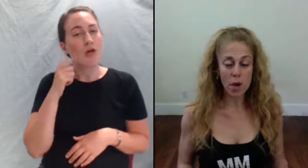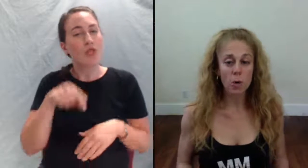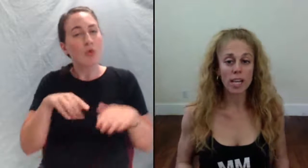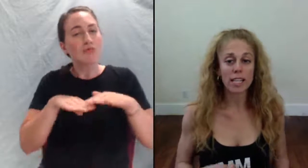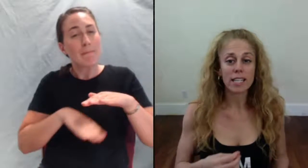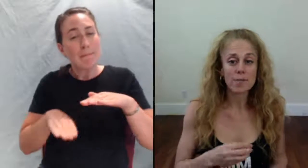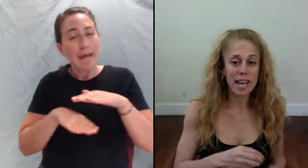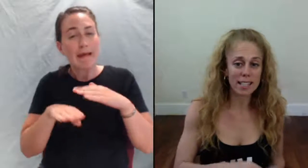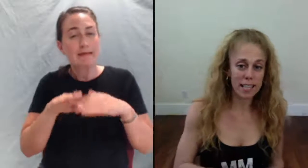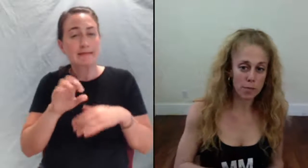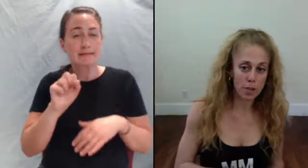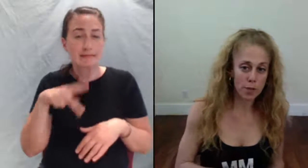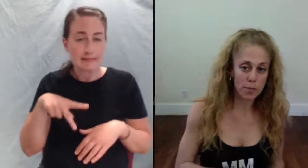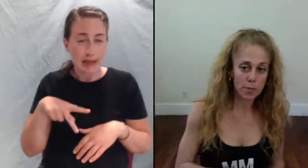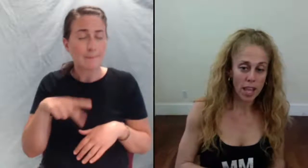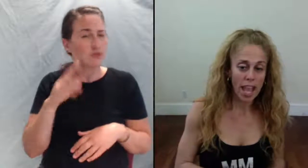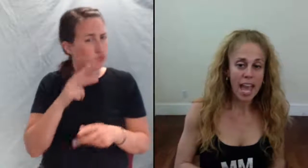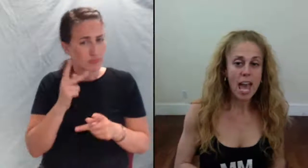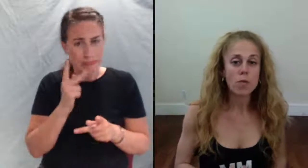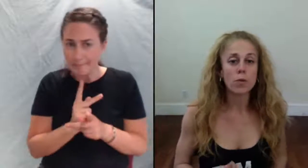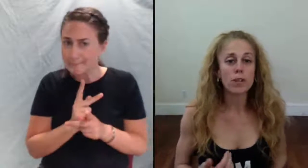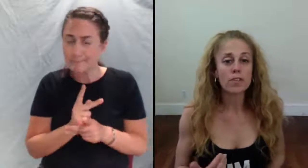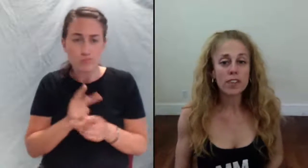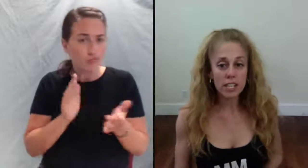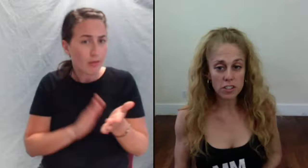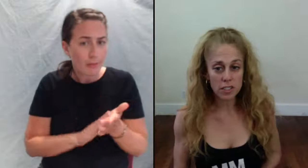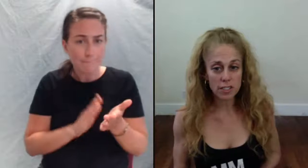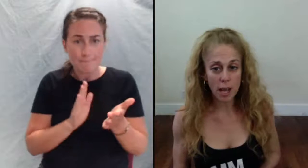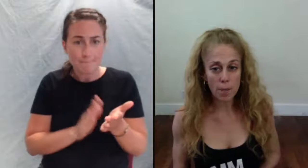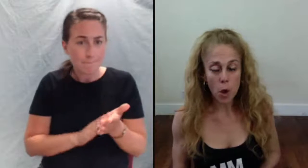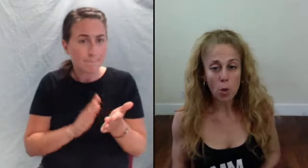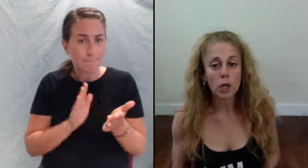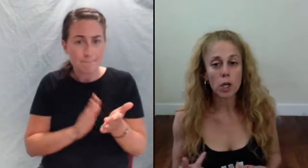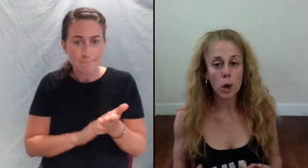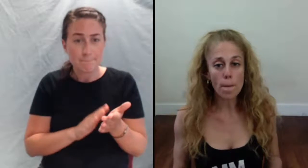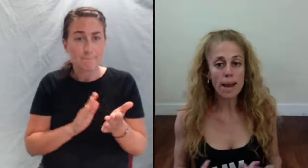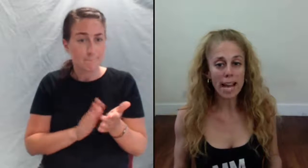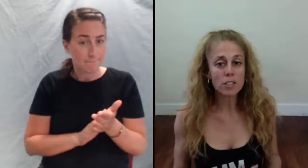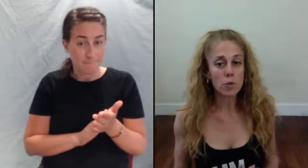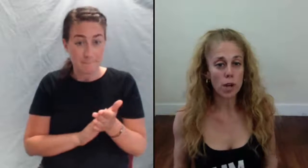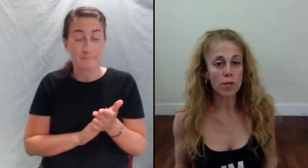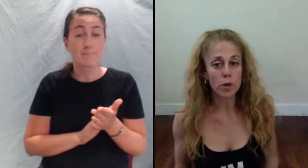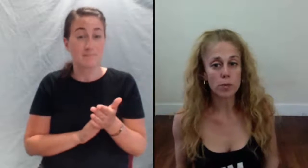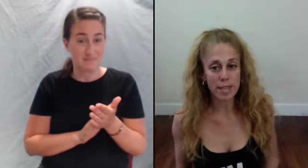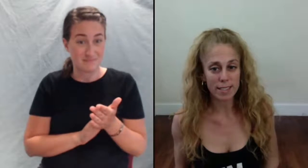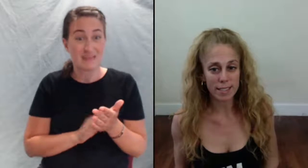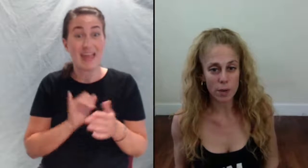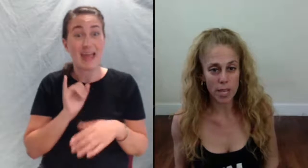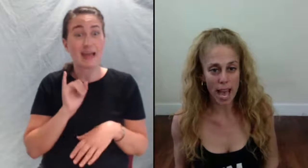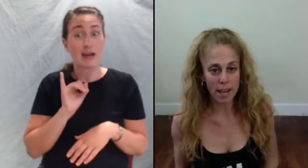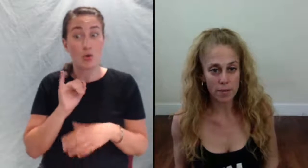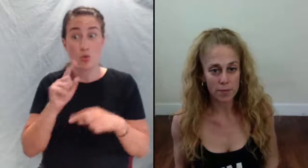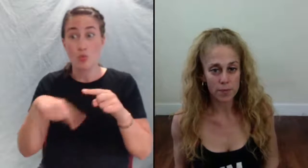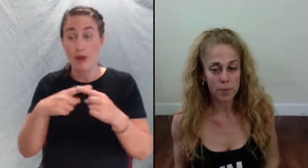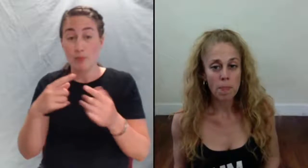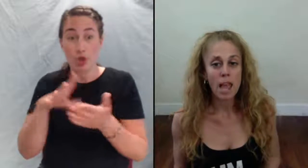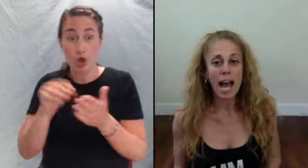step, we're going to keep that same rhythm, and when we finish a step, we're going to go back to one of those basics that